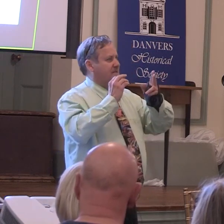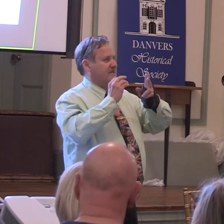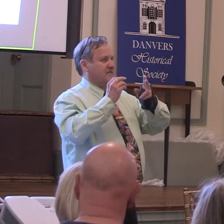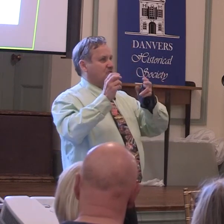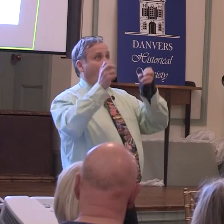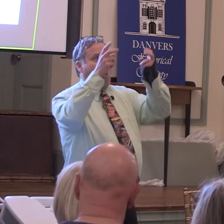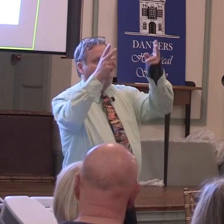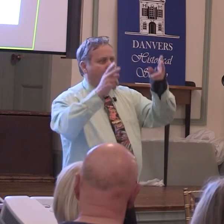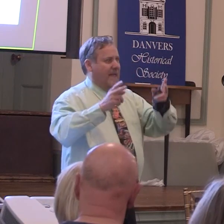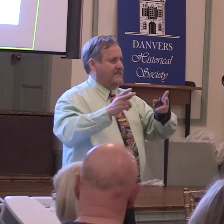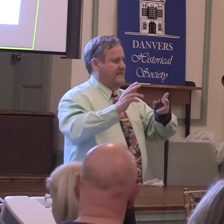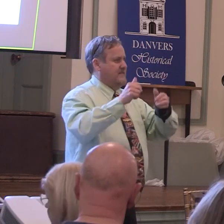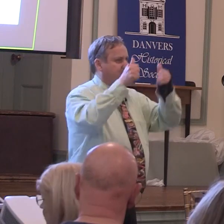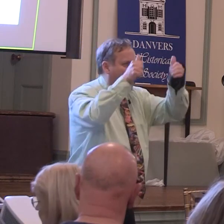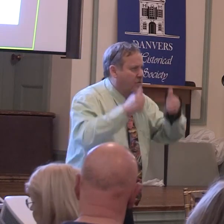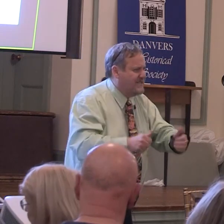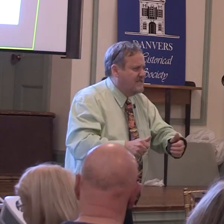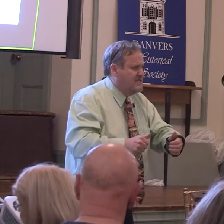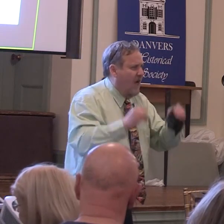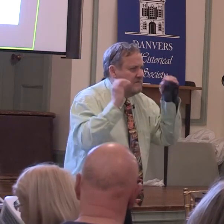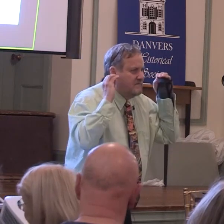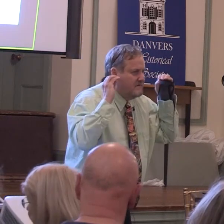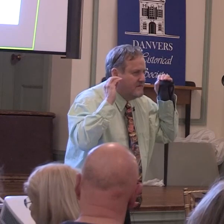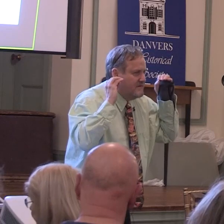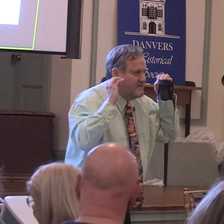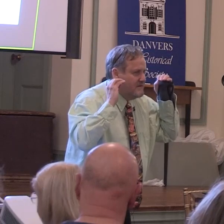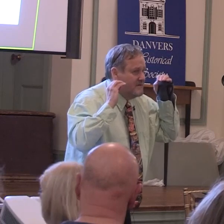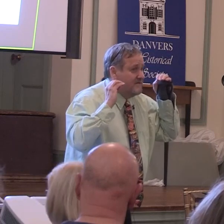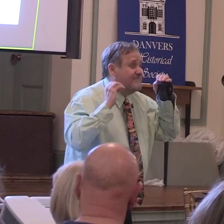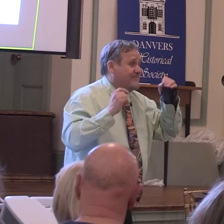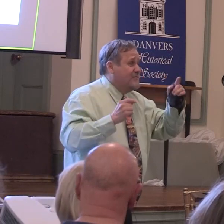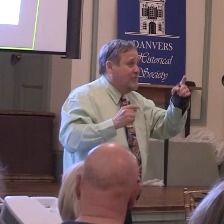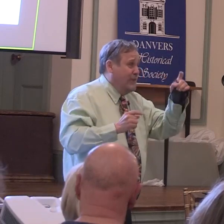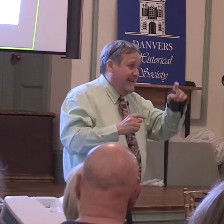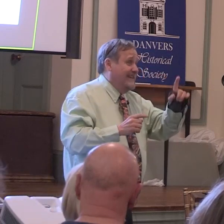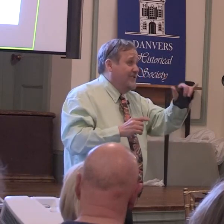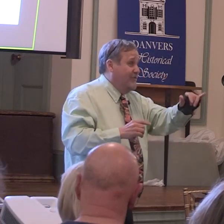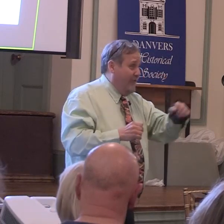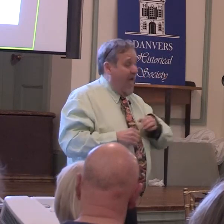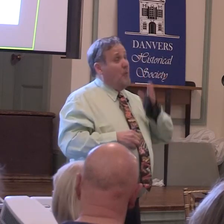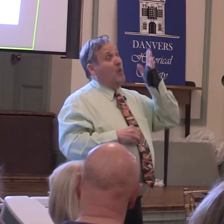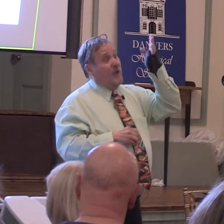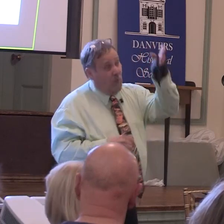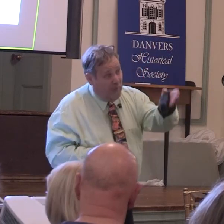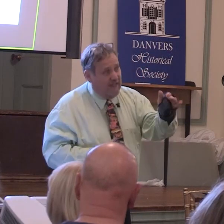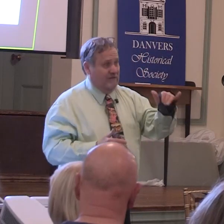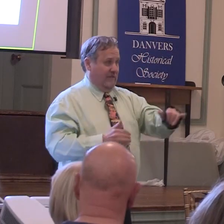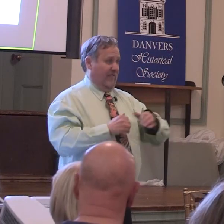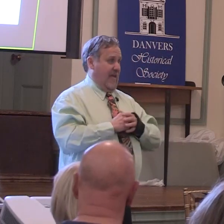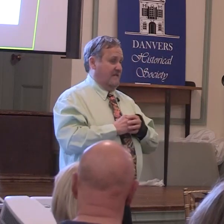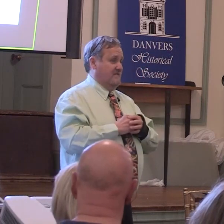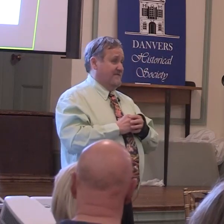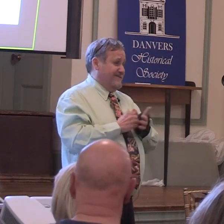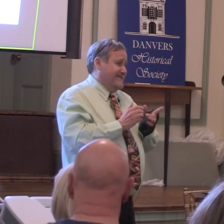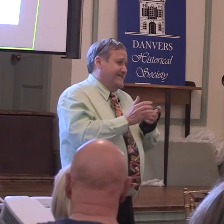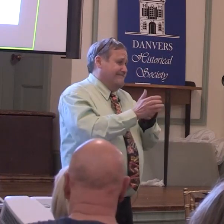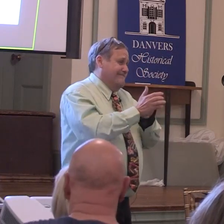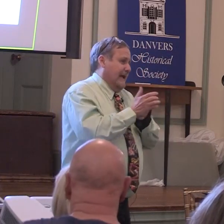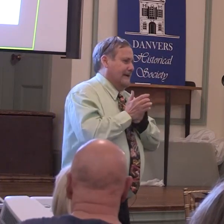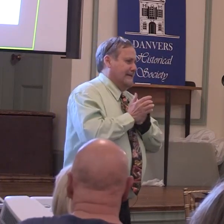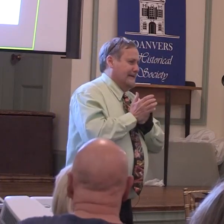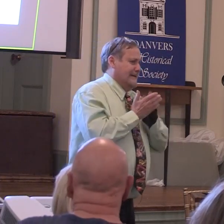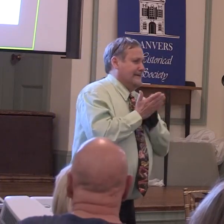history, documented, posted, done. We need to do that. We will do that.